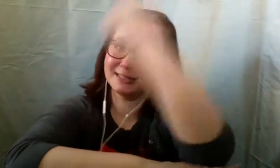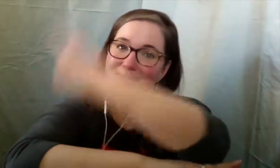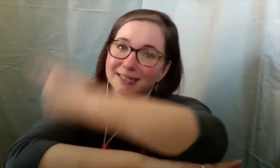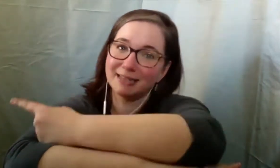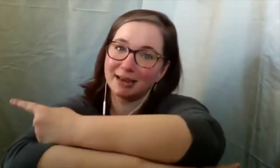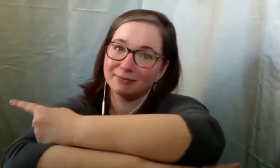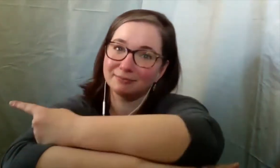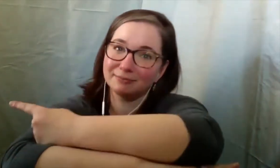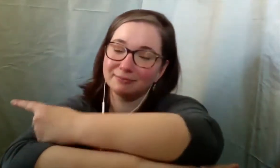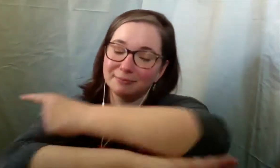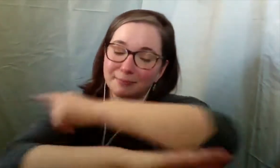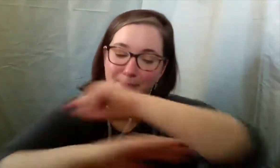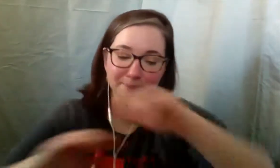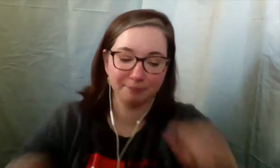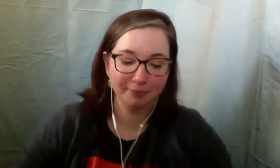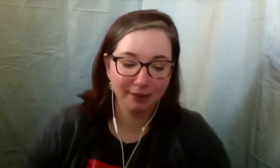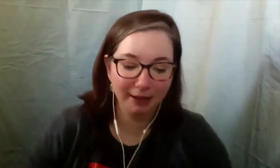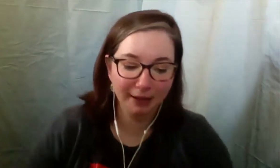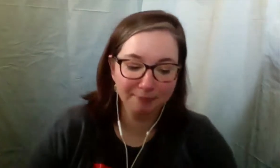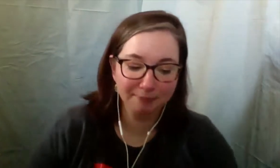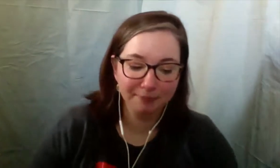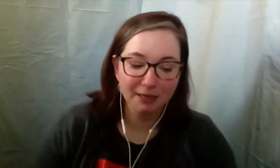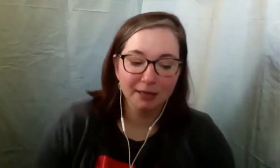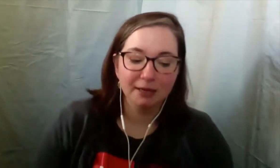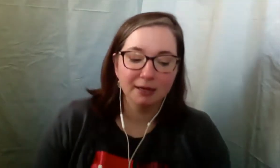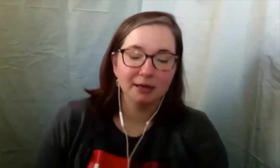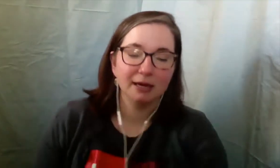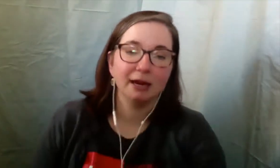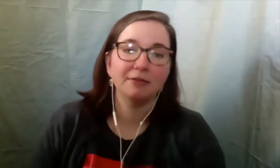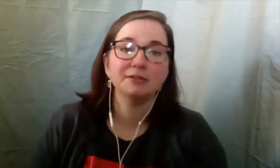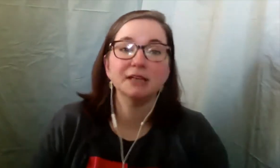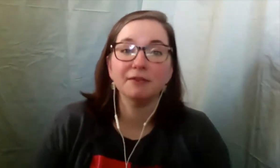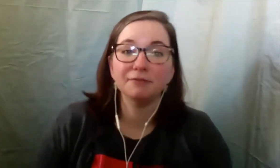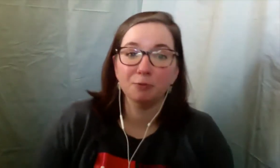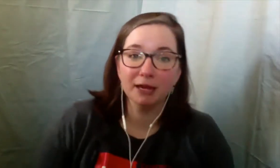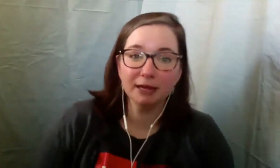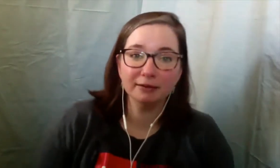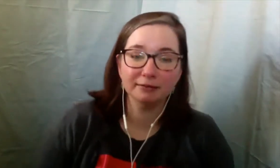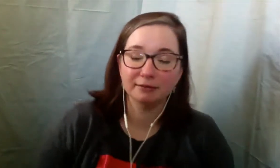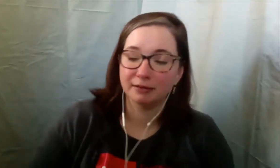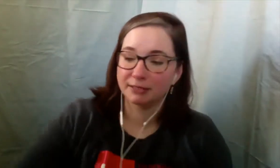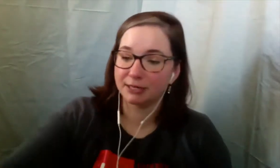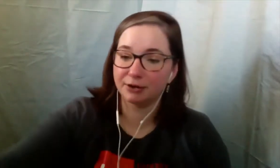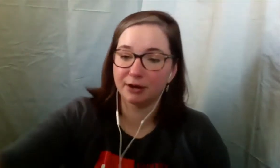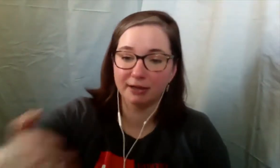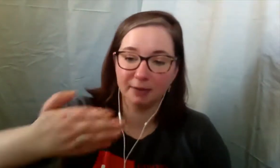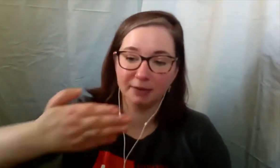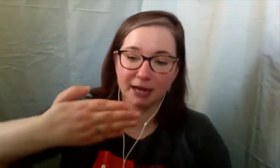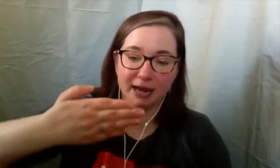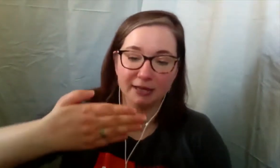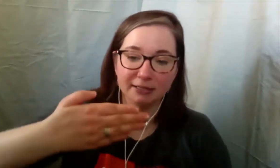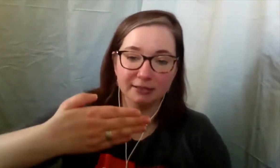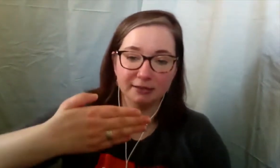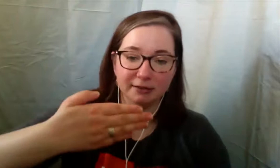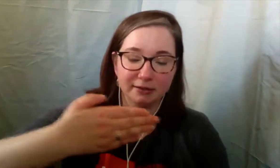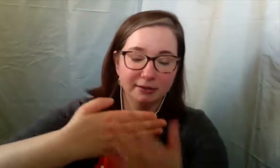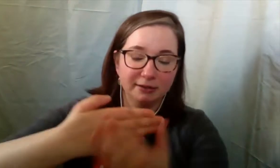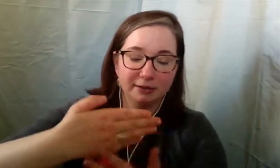Day. Okay. And then the sign for week, take your non-dominant hand,